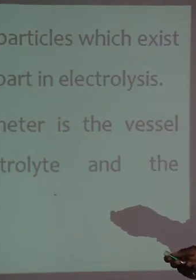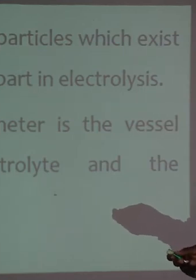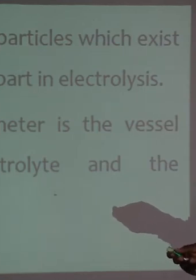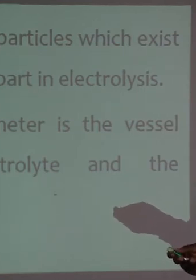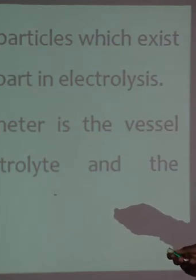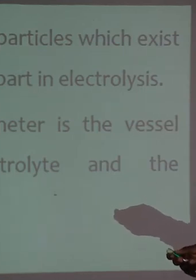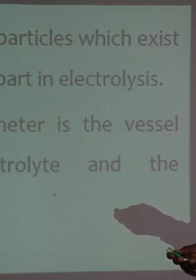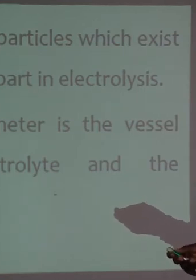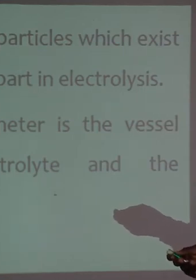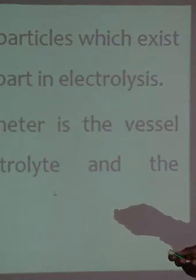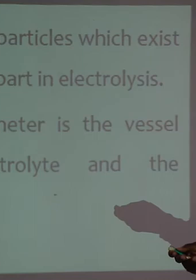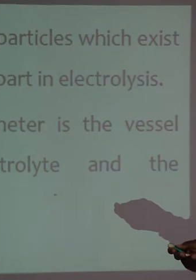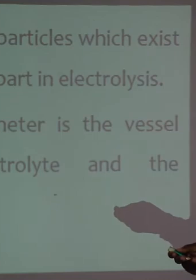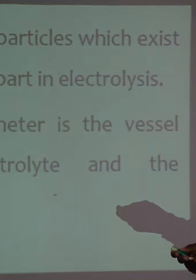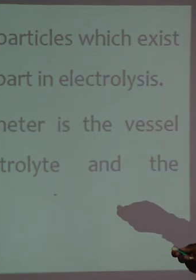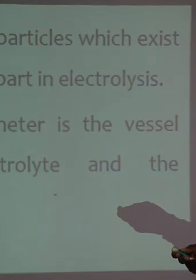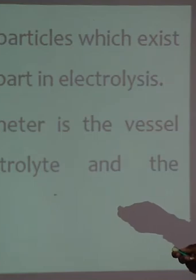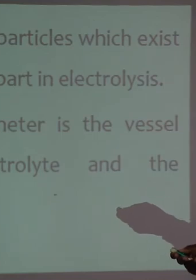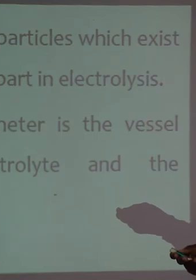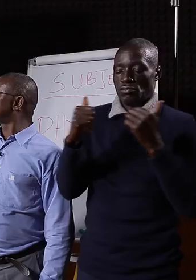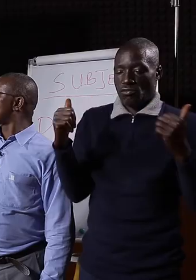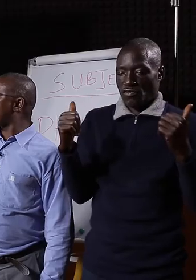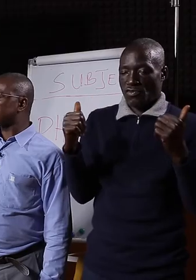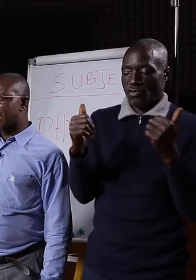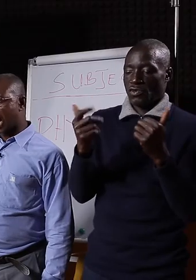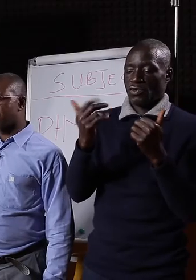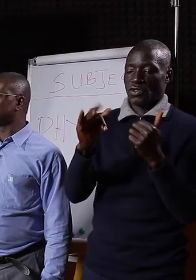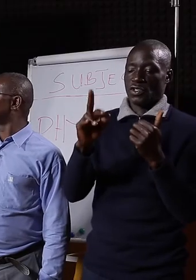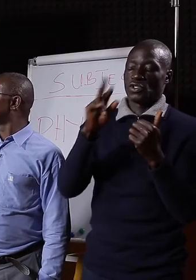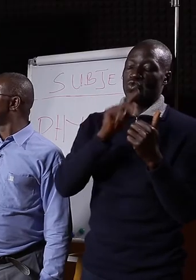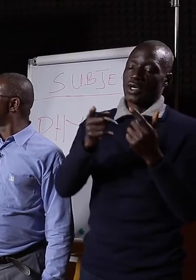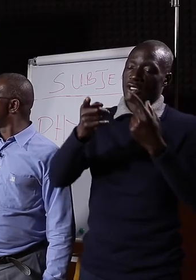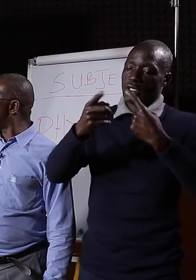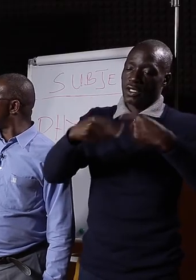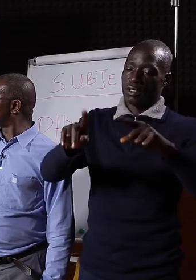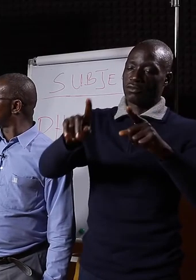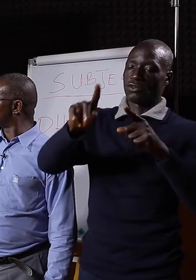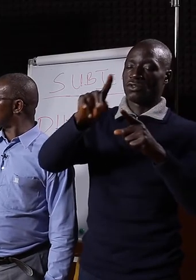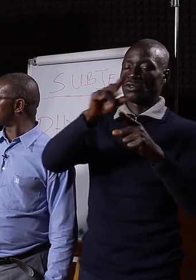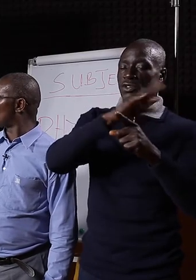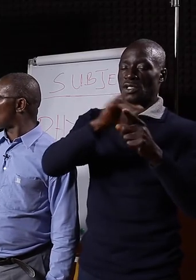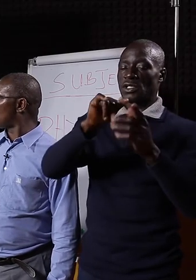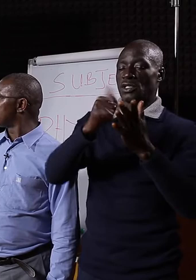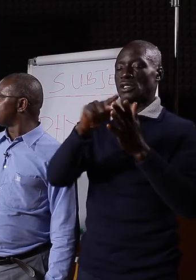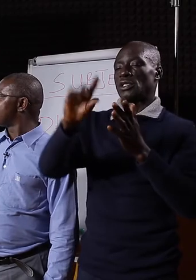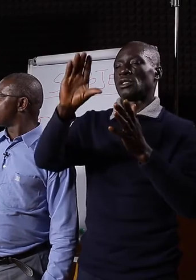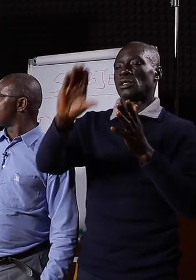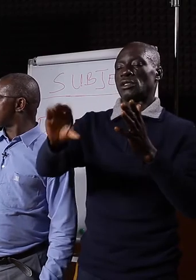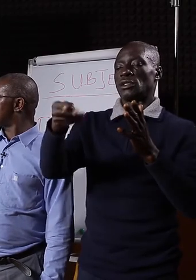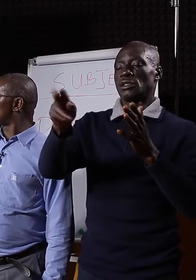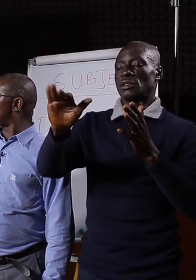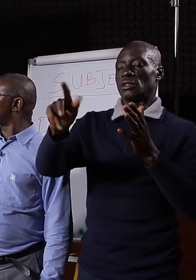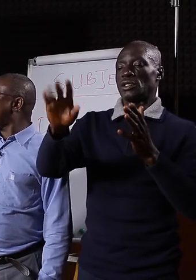The decomposition or dissociation is what happened. The discharge or